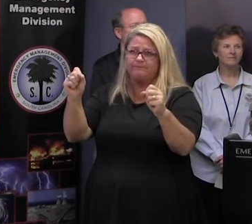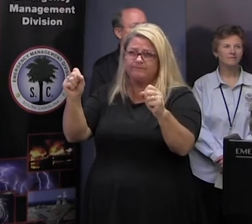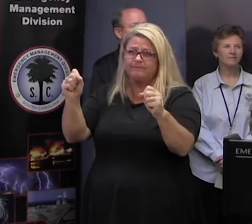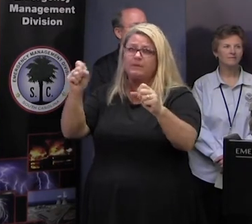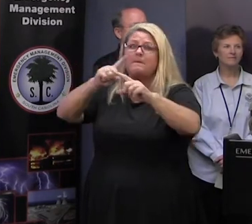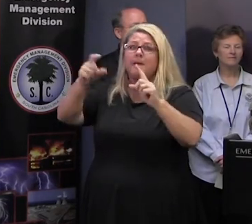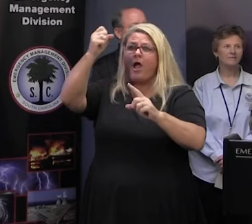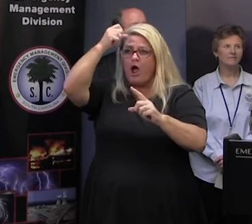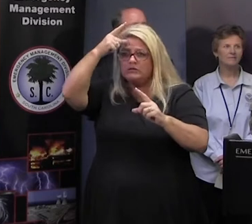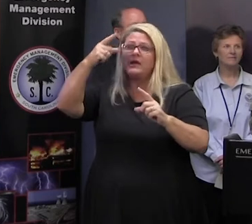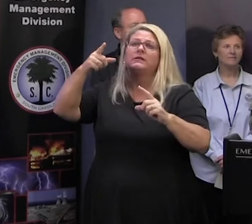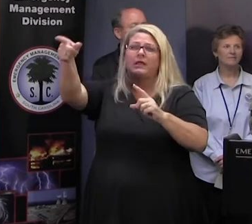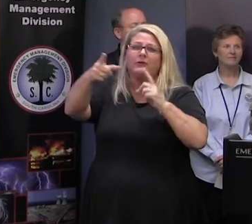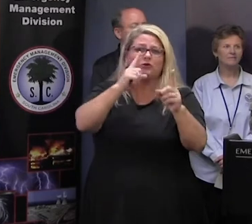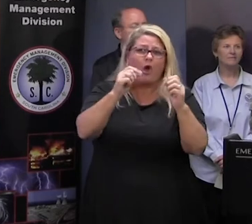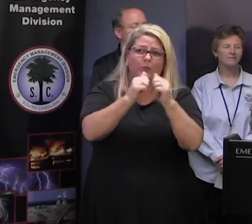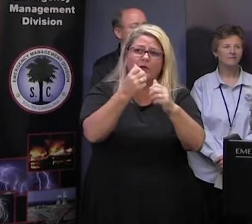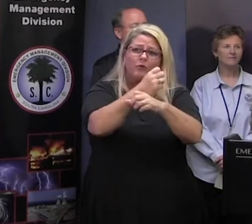with all of the rescue workers, all